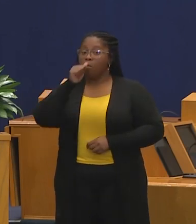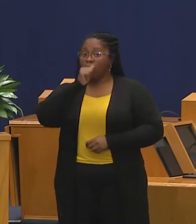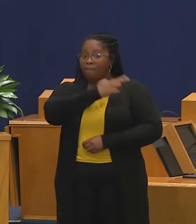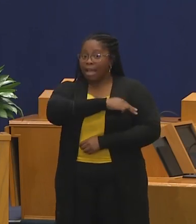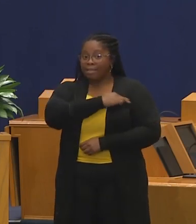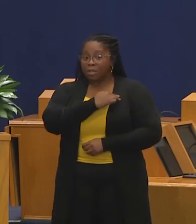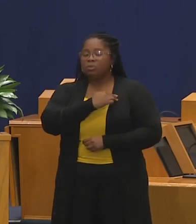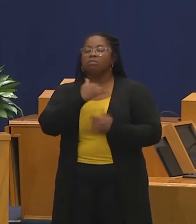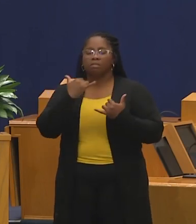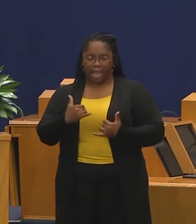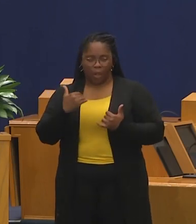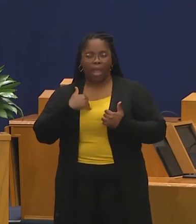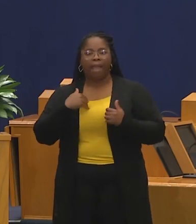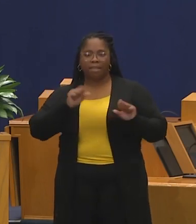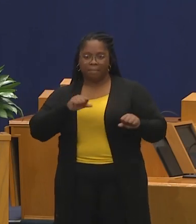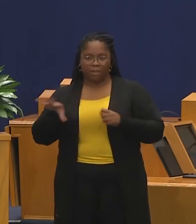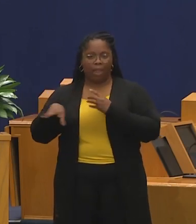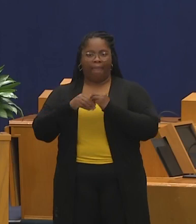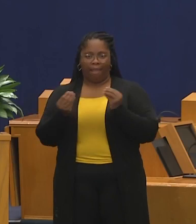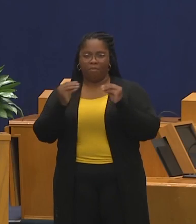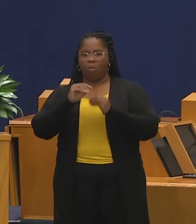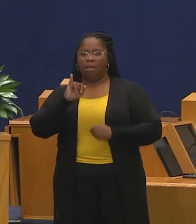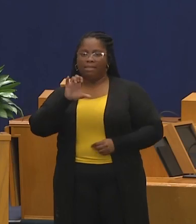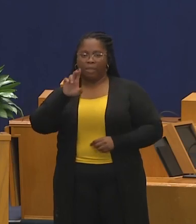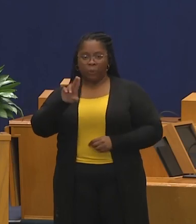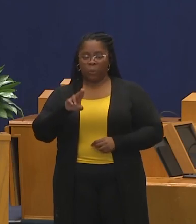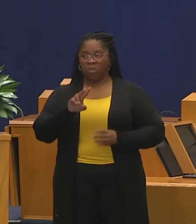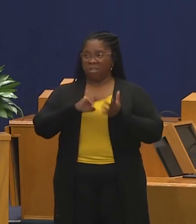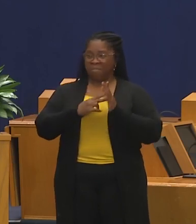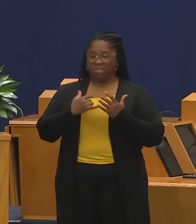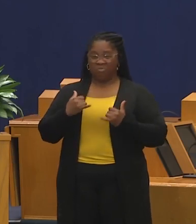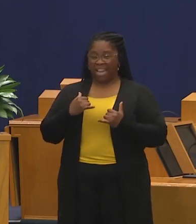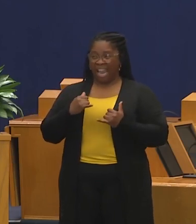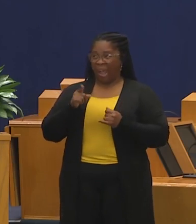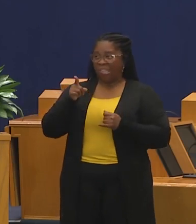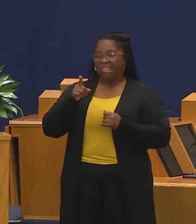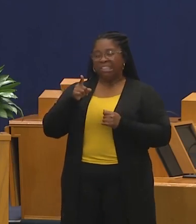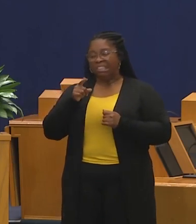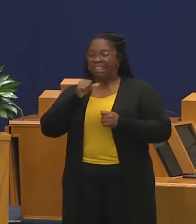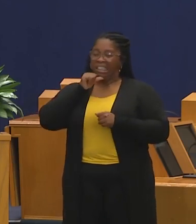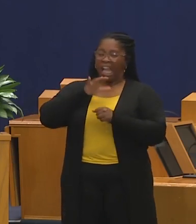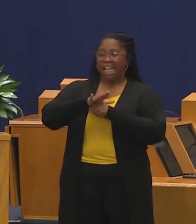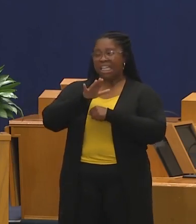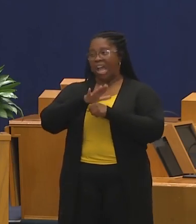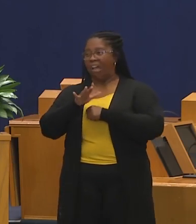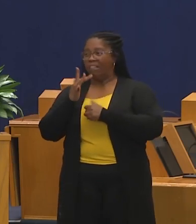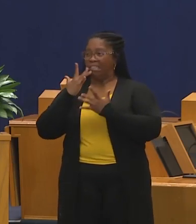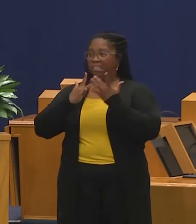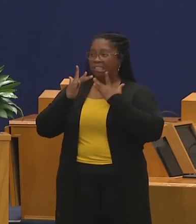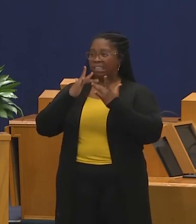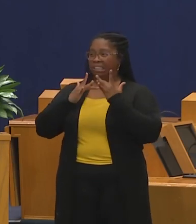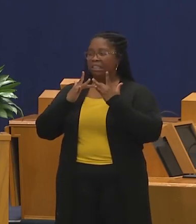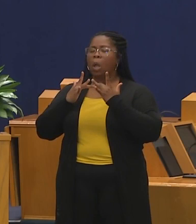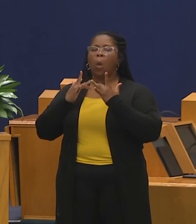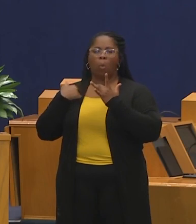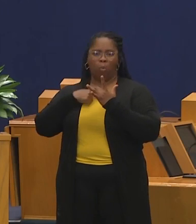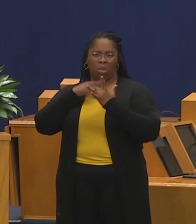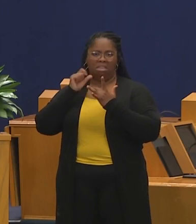have the ability to add ICU beds. So the slight shortage of ICU beds that is projected in the model is well able